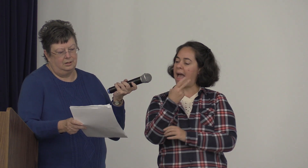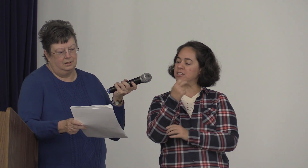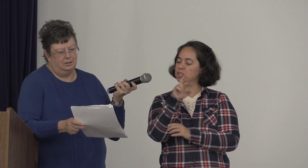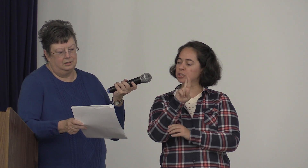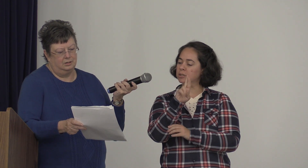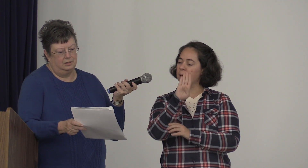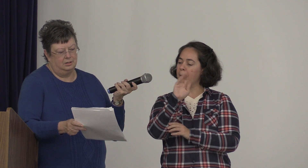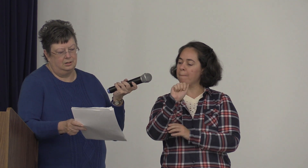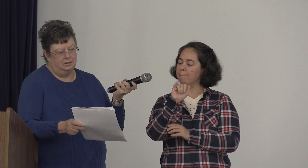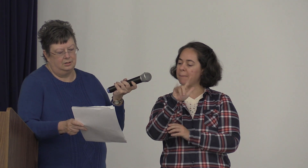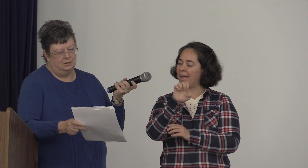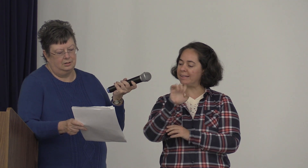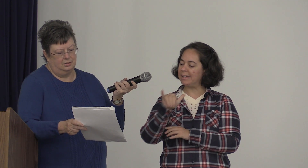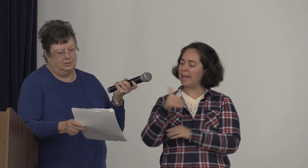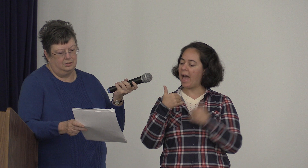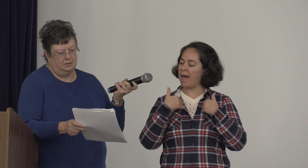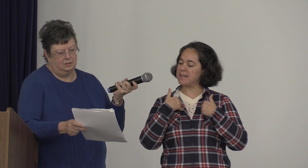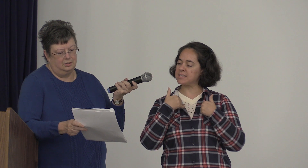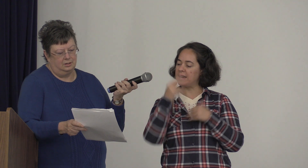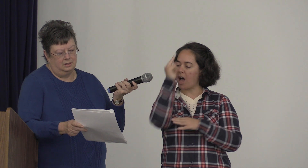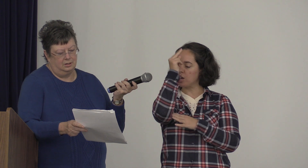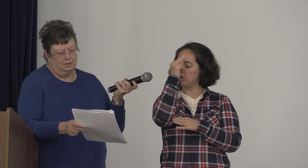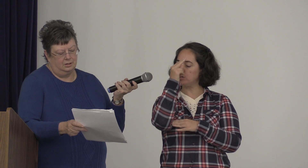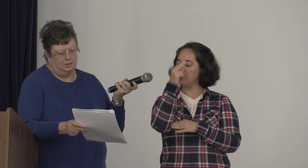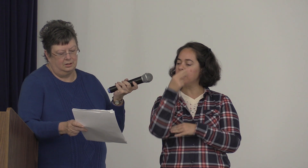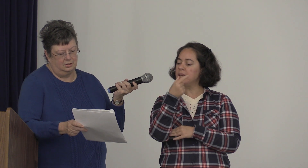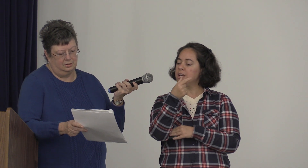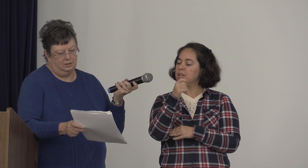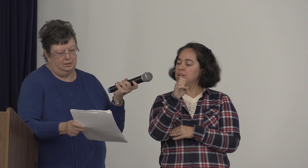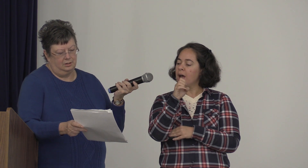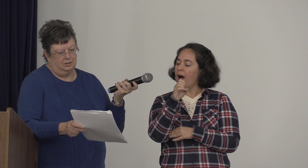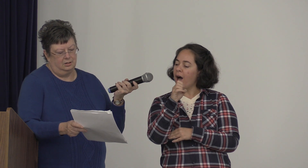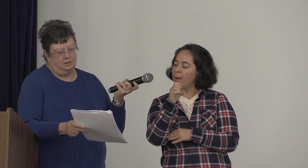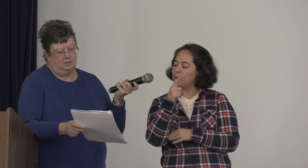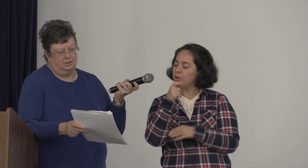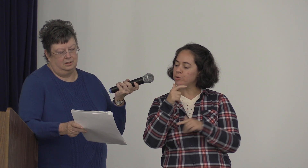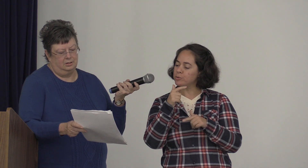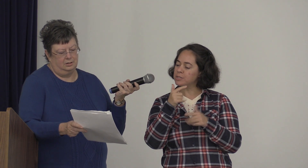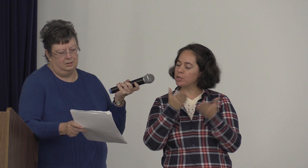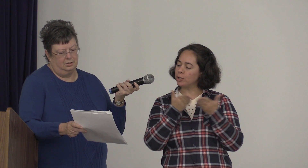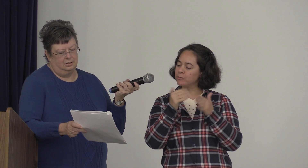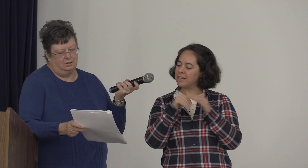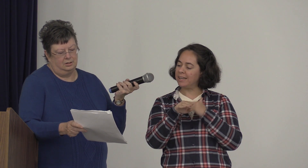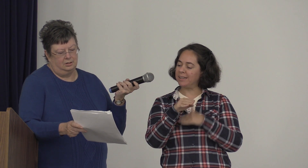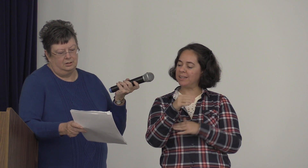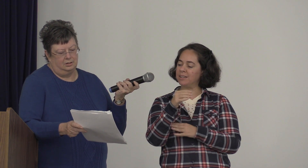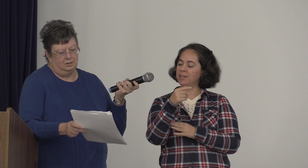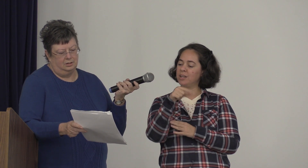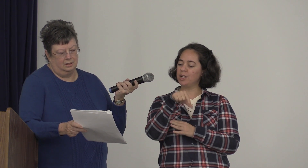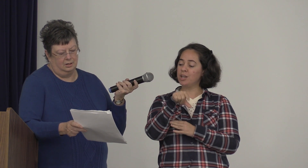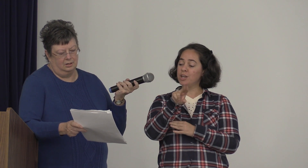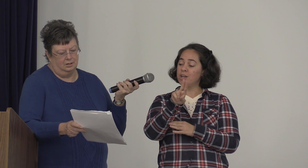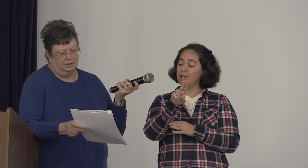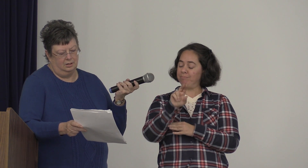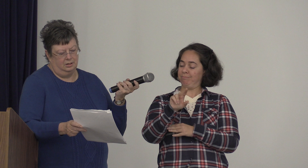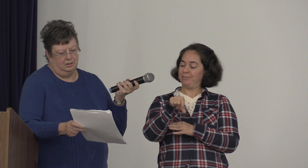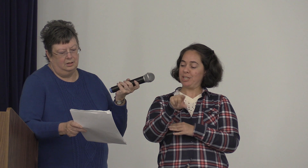And Asher Bailey has an uncle who served in